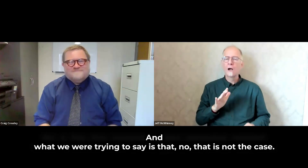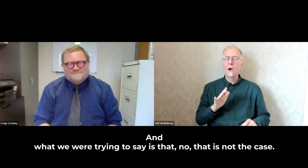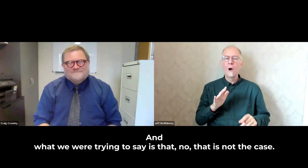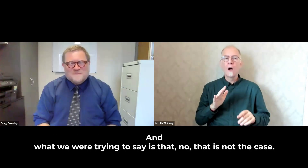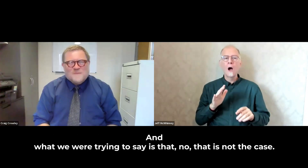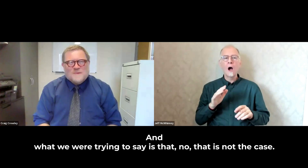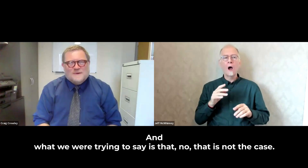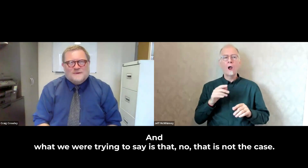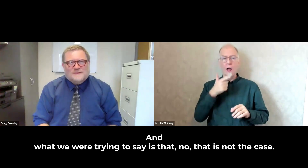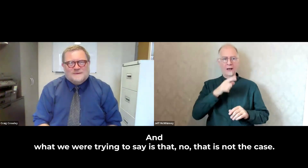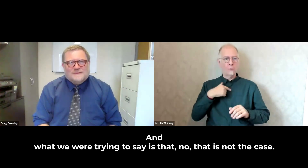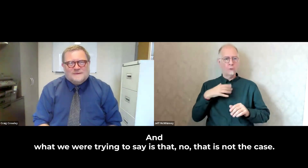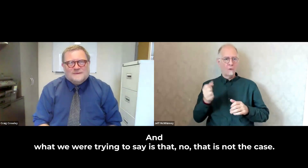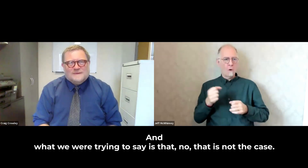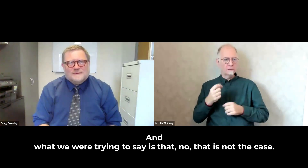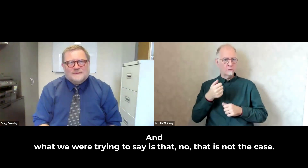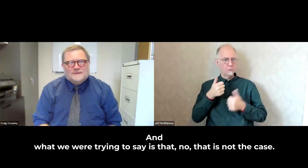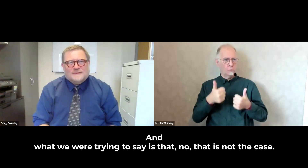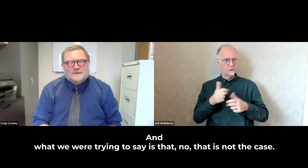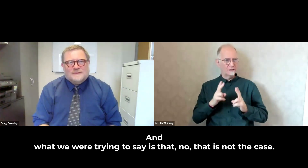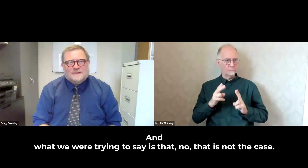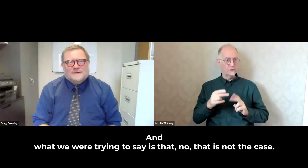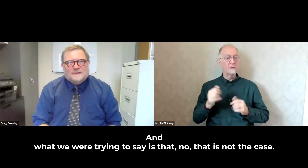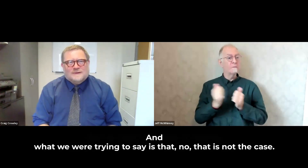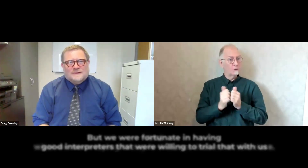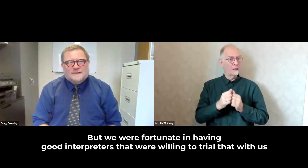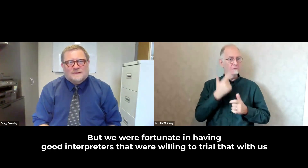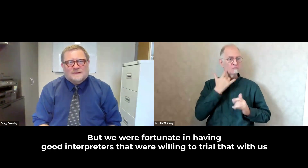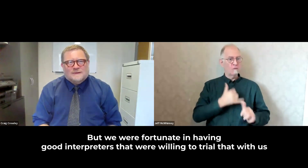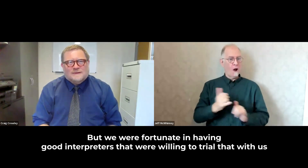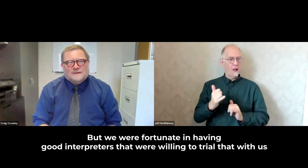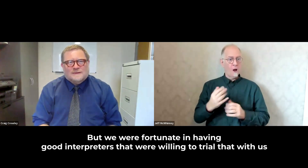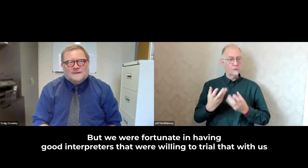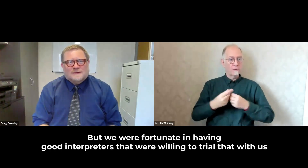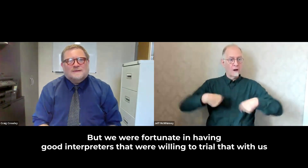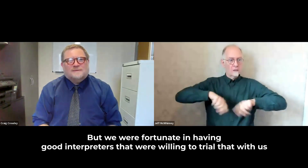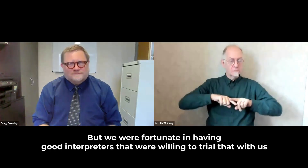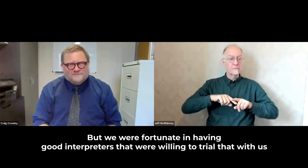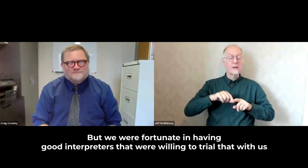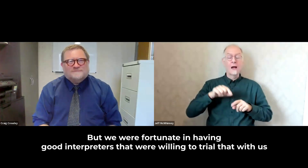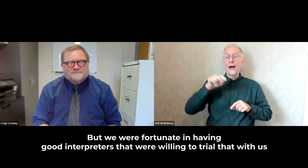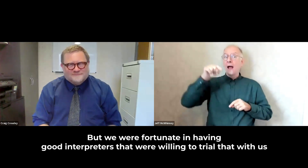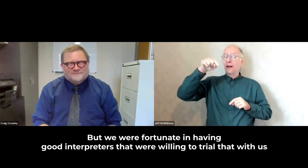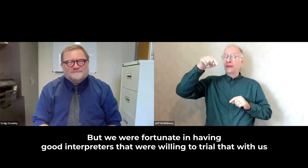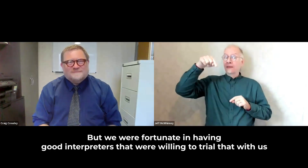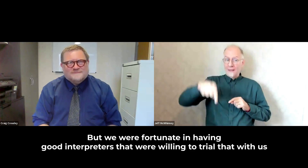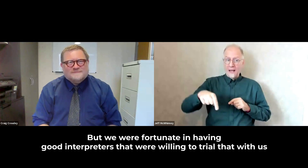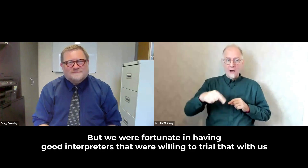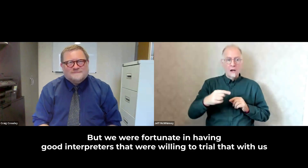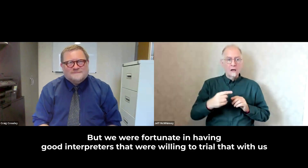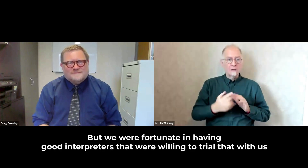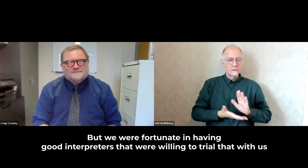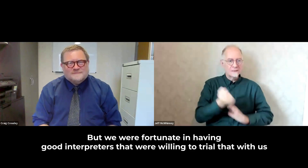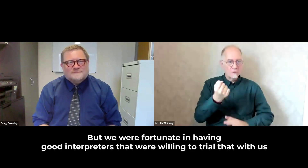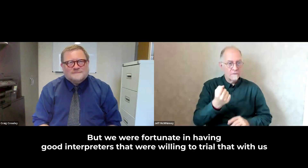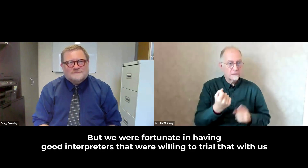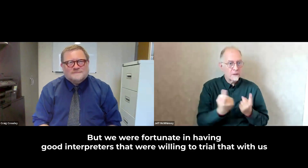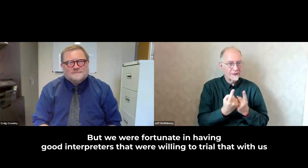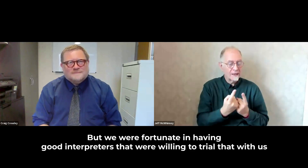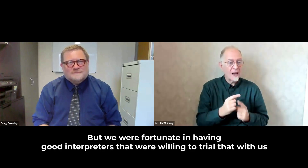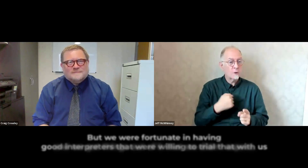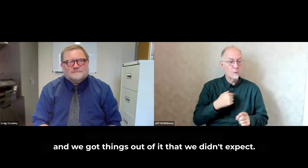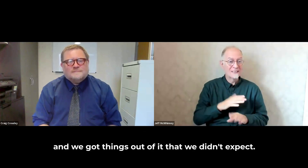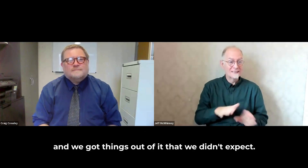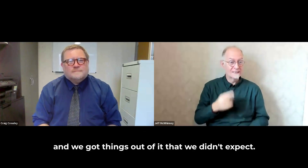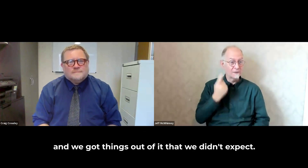approach. And what we were trying to say is that, no, that is not the case. But we were fortunate in having good interpreters that were willing to trial that with